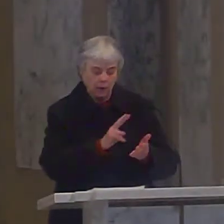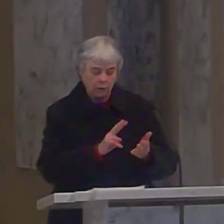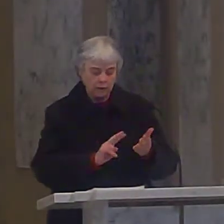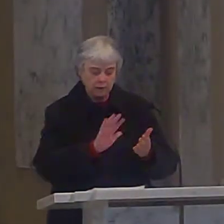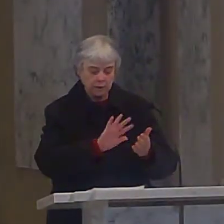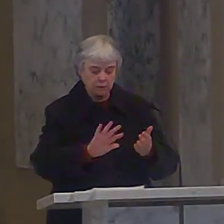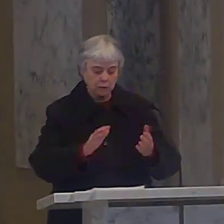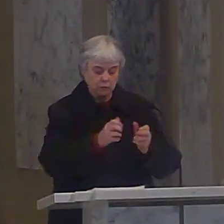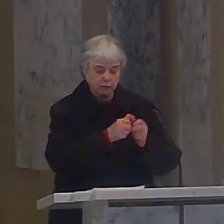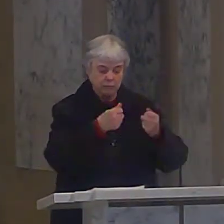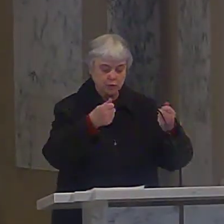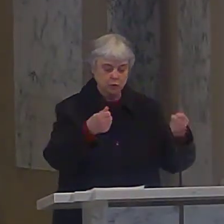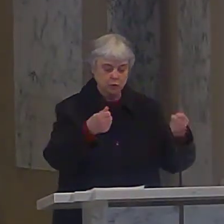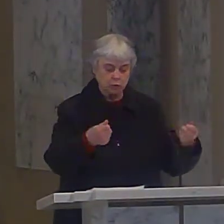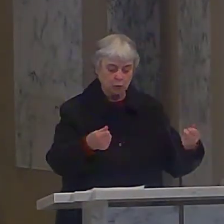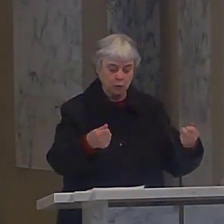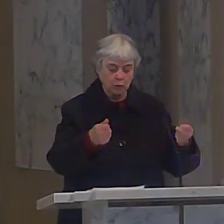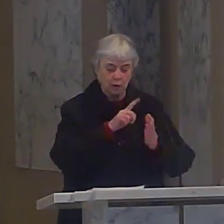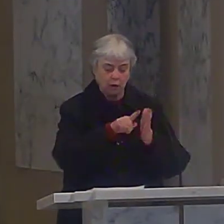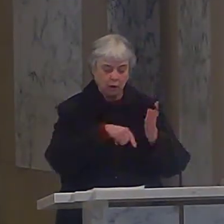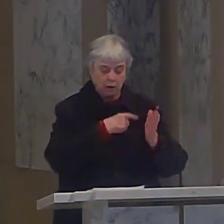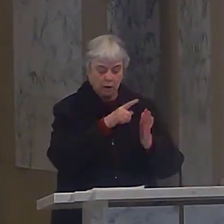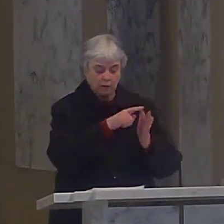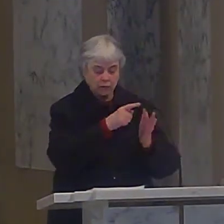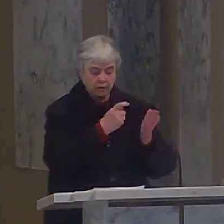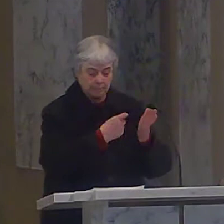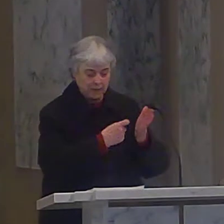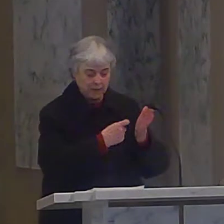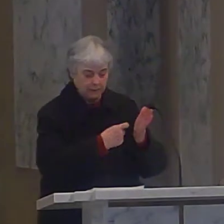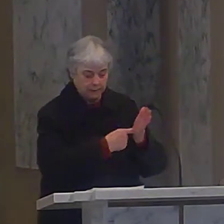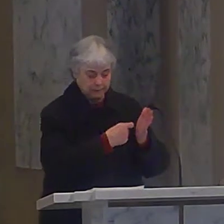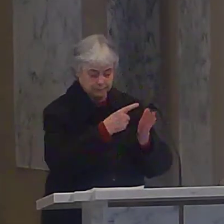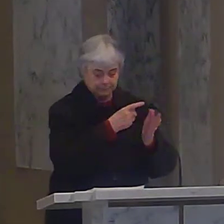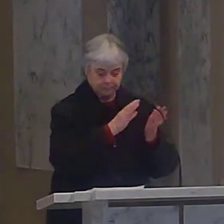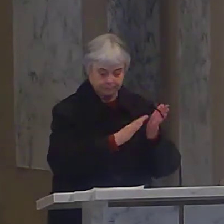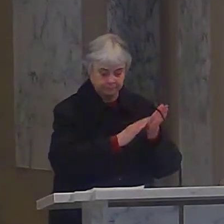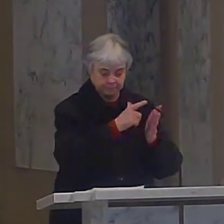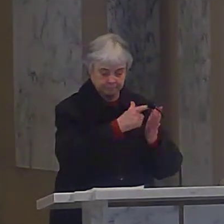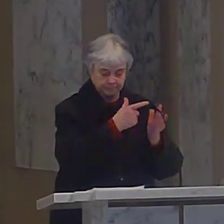a reading from the scroll of jeremiah